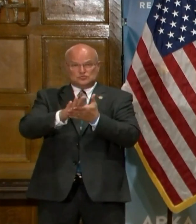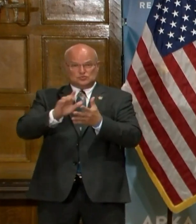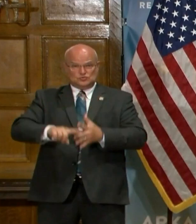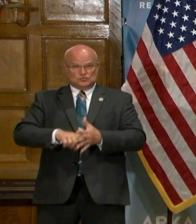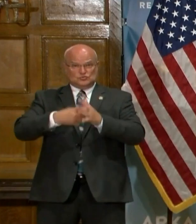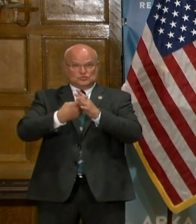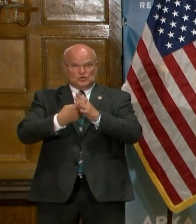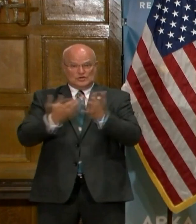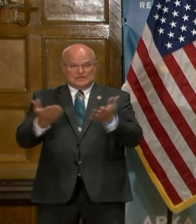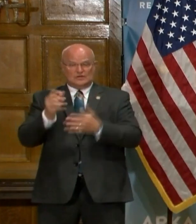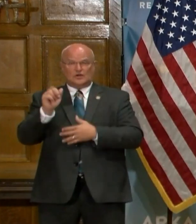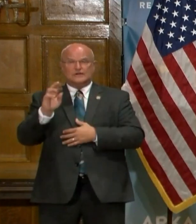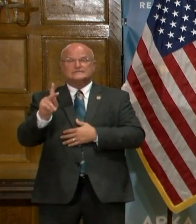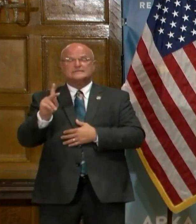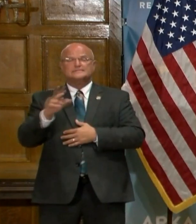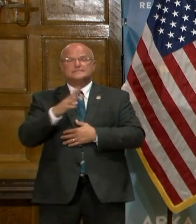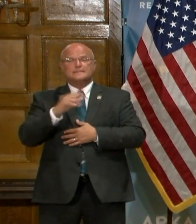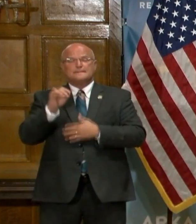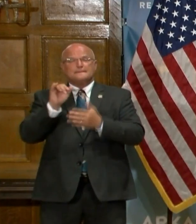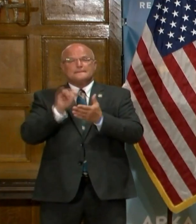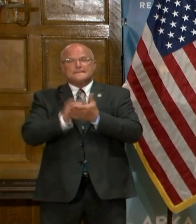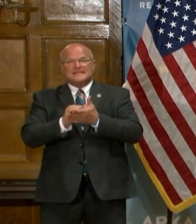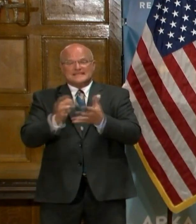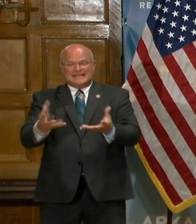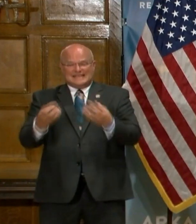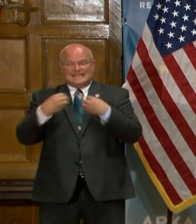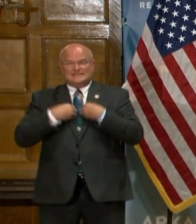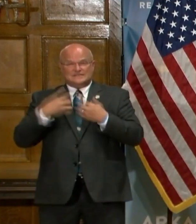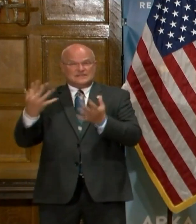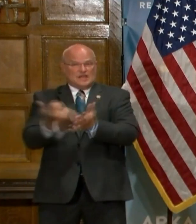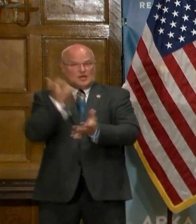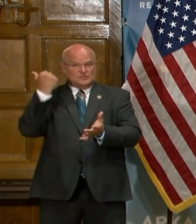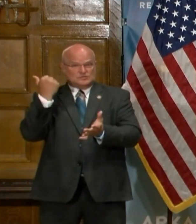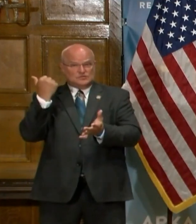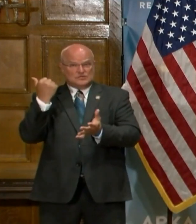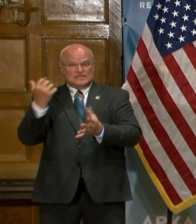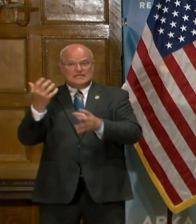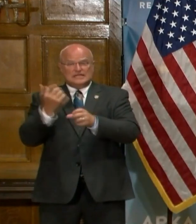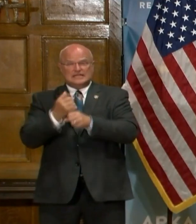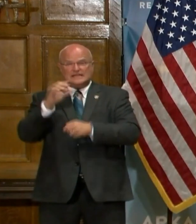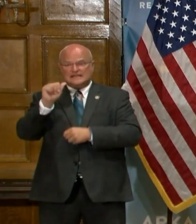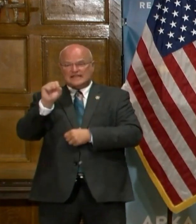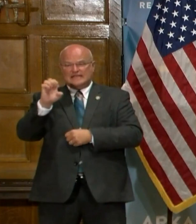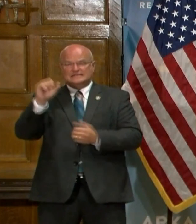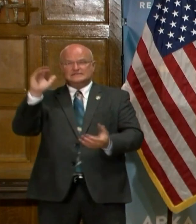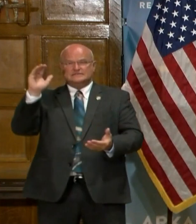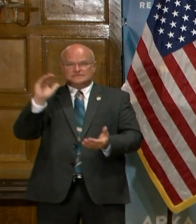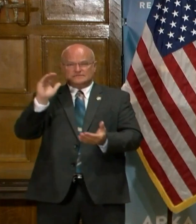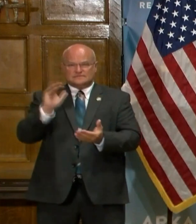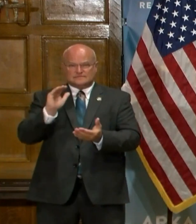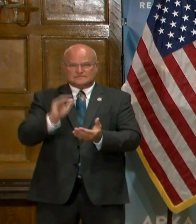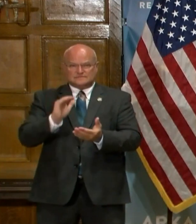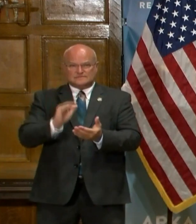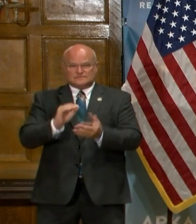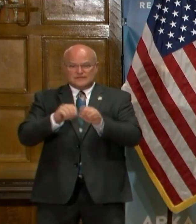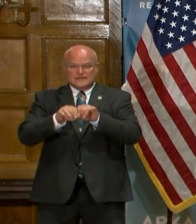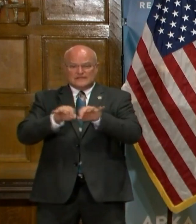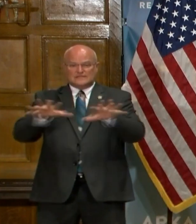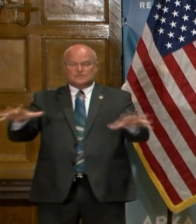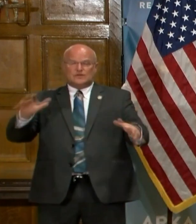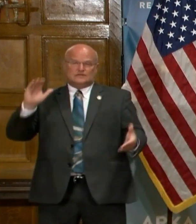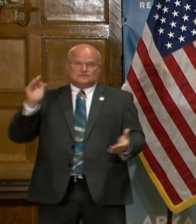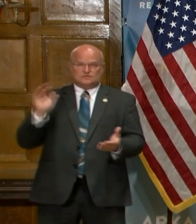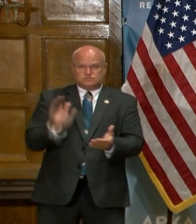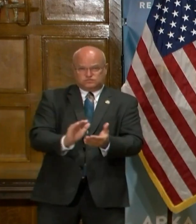in Arkansas. And that gives us an opportunity to get our cases down, to reduce the spread in